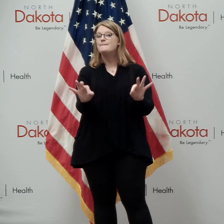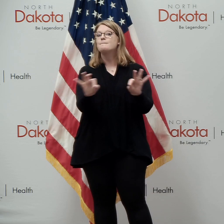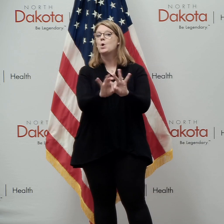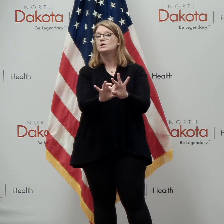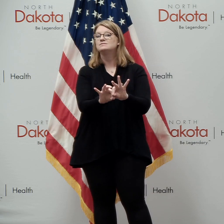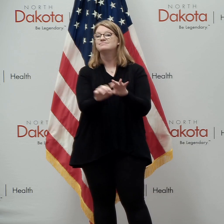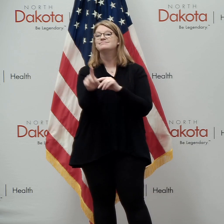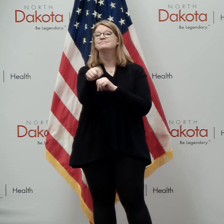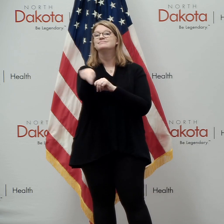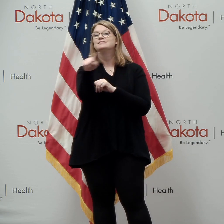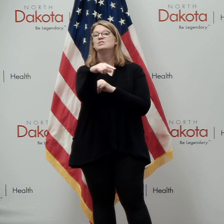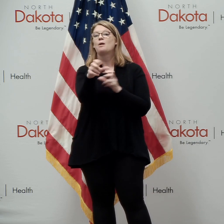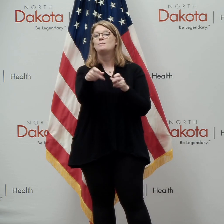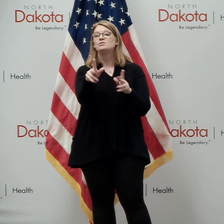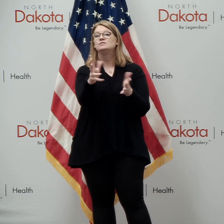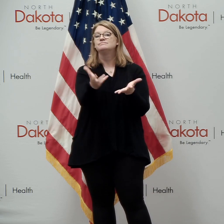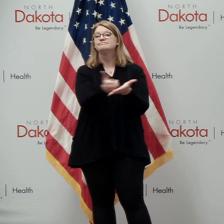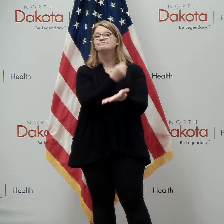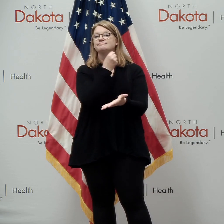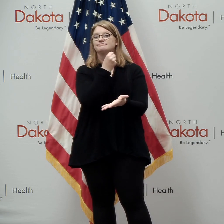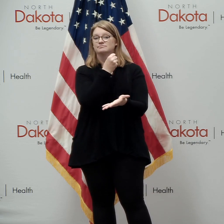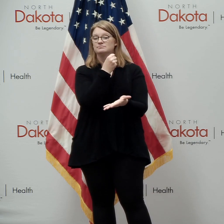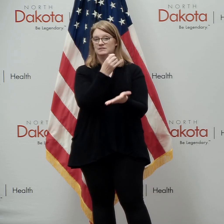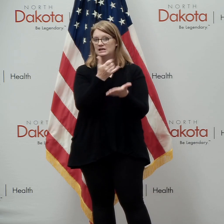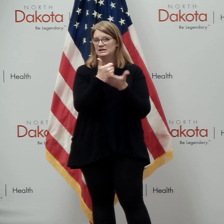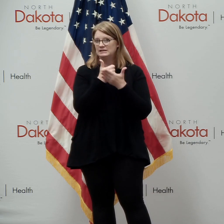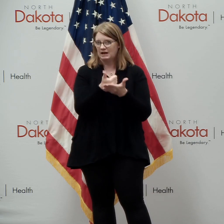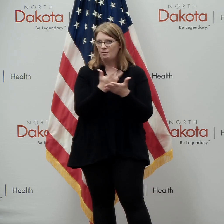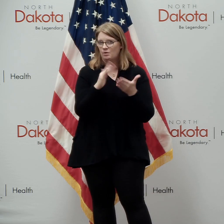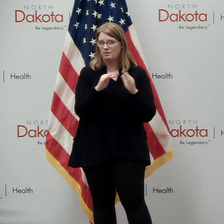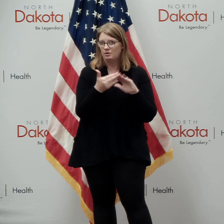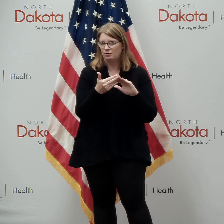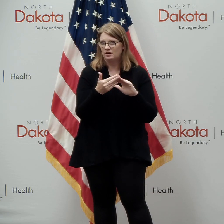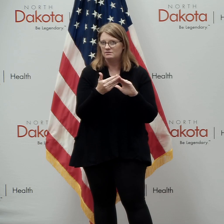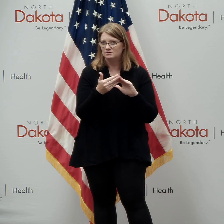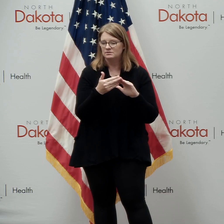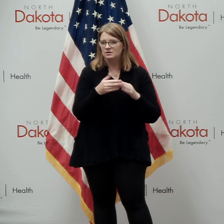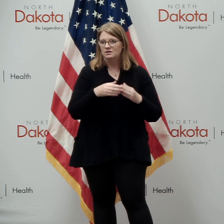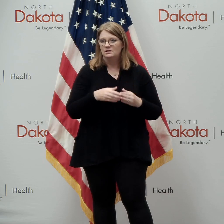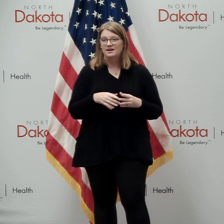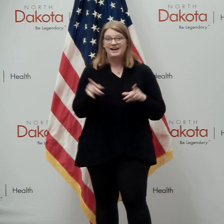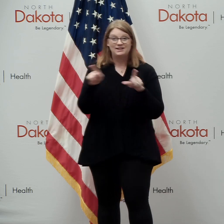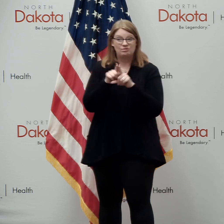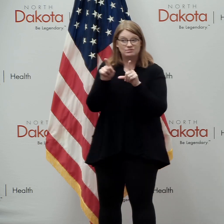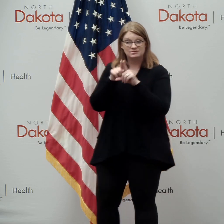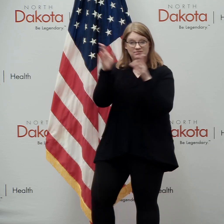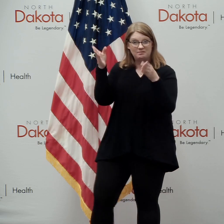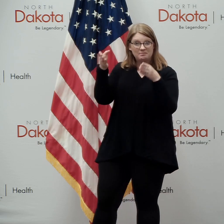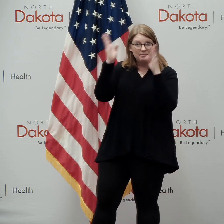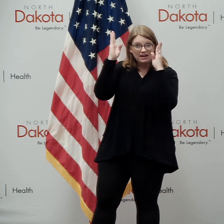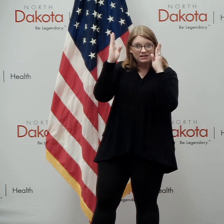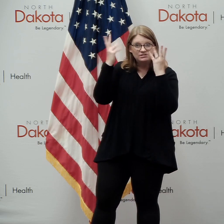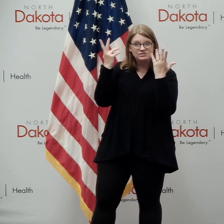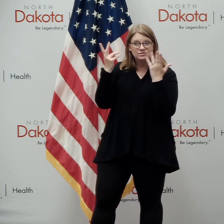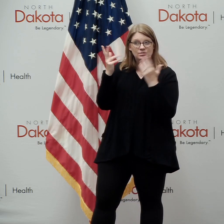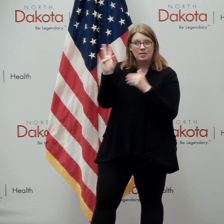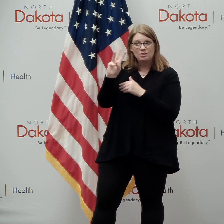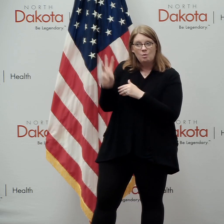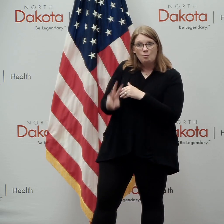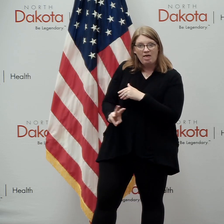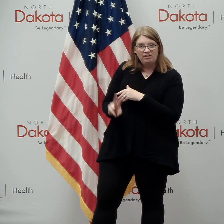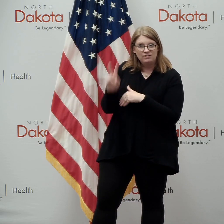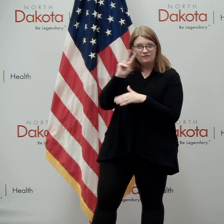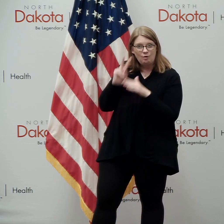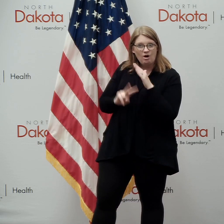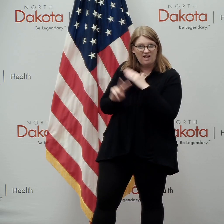step up and do things to help their community and pay attention to the sort of the weather forecast, the